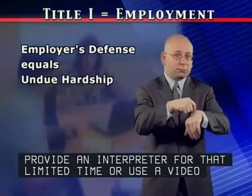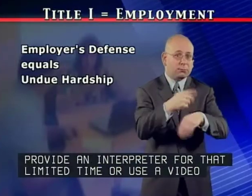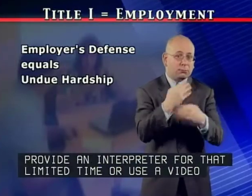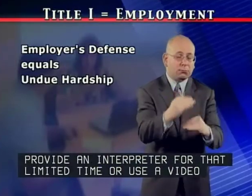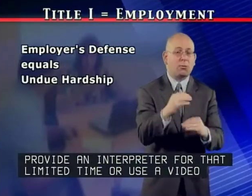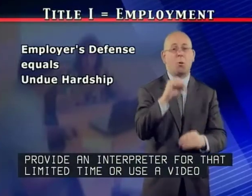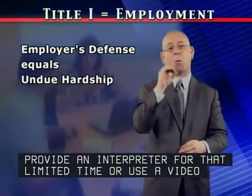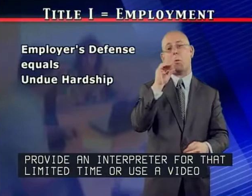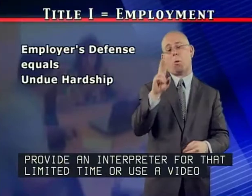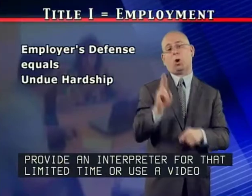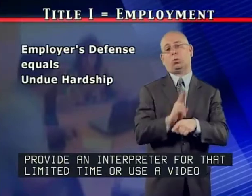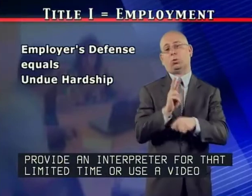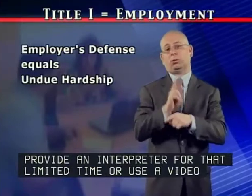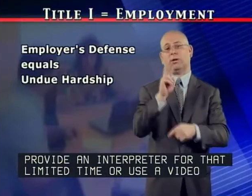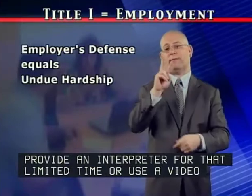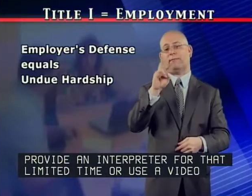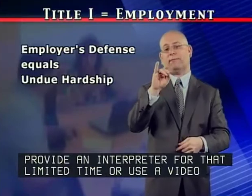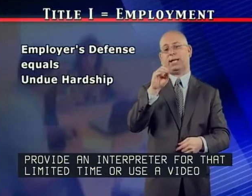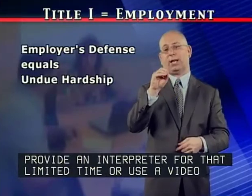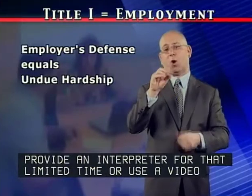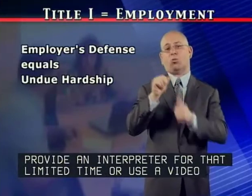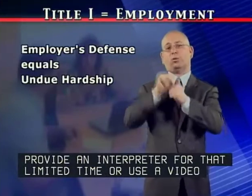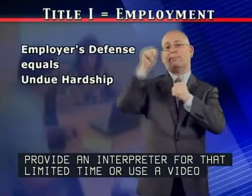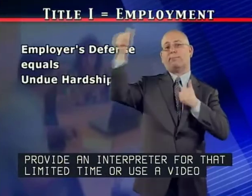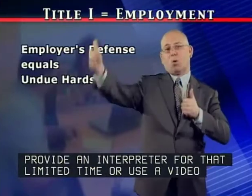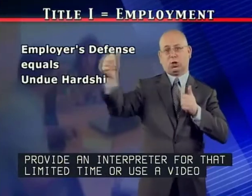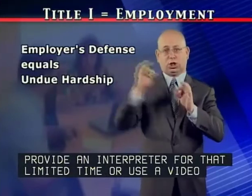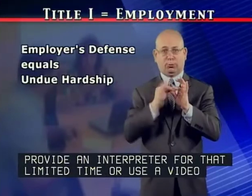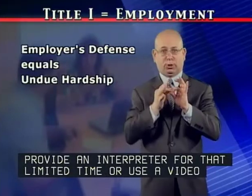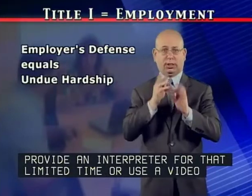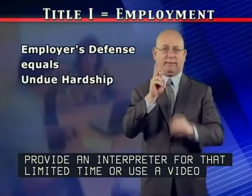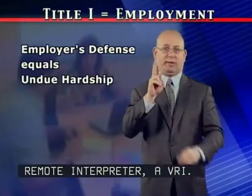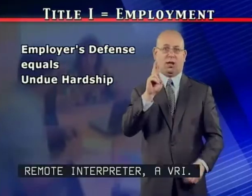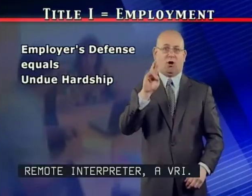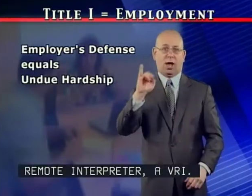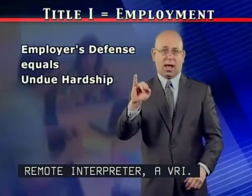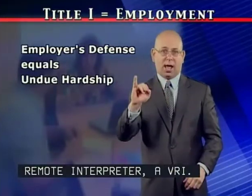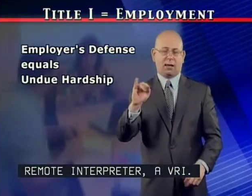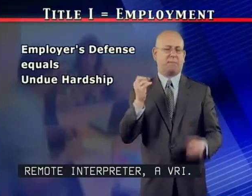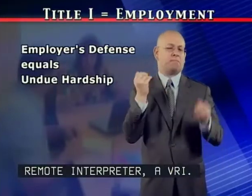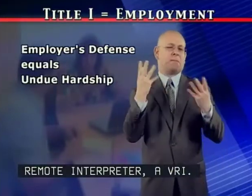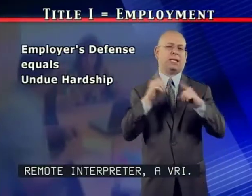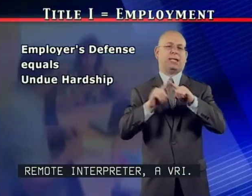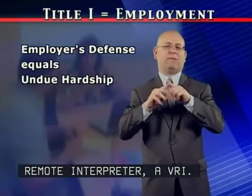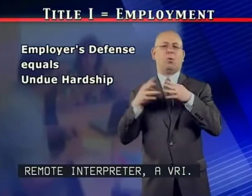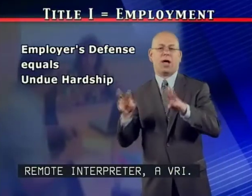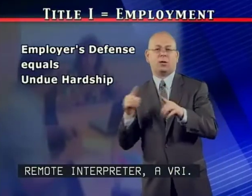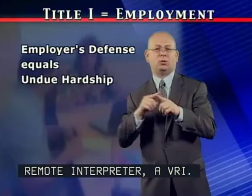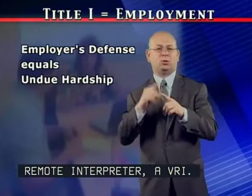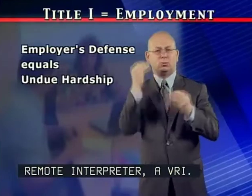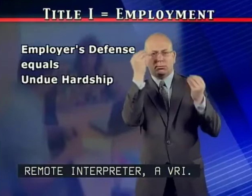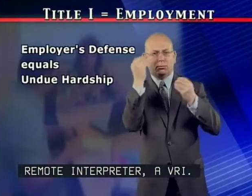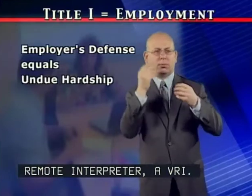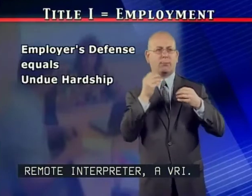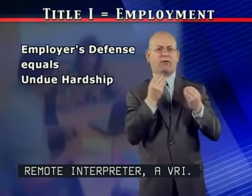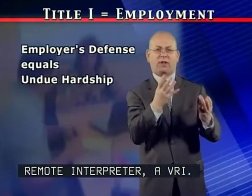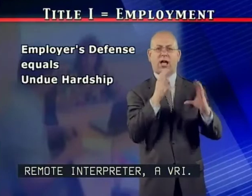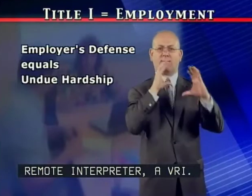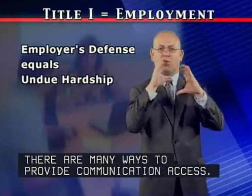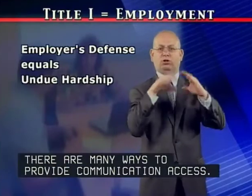could provide an interpreter for that limited time, or use a video remote interpreter, a VRI. There